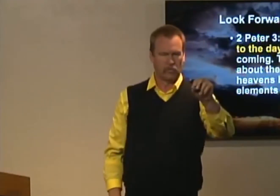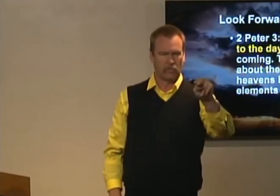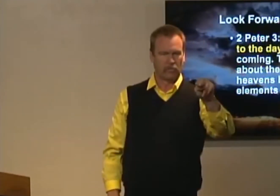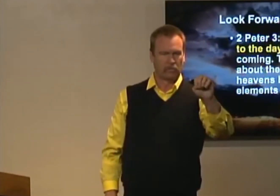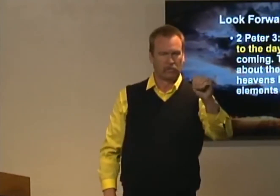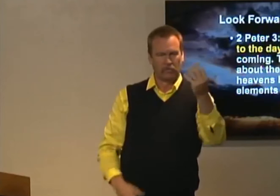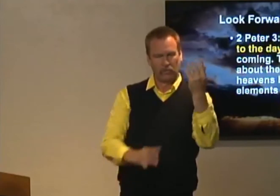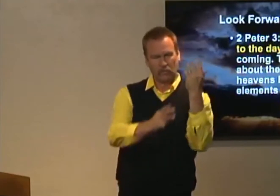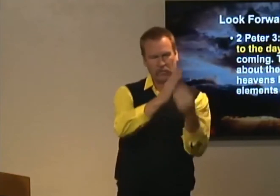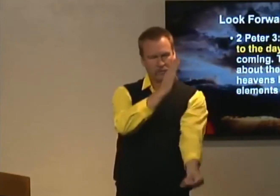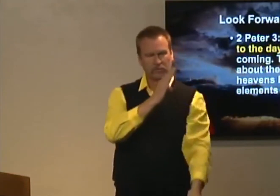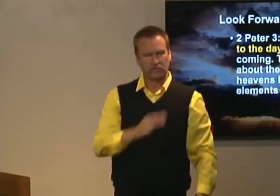Banished.